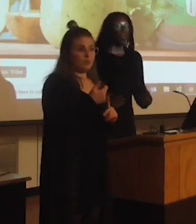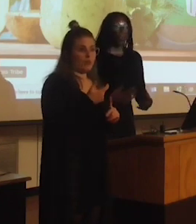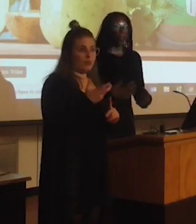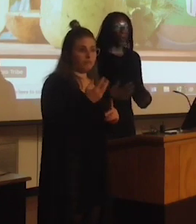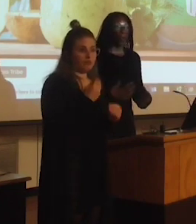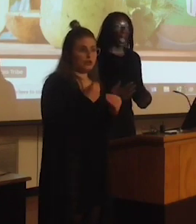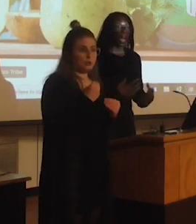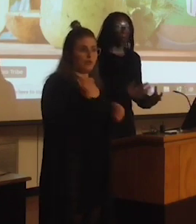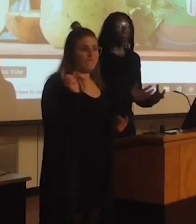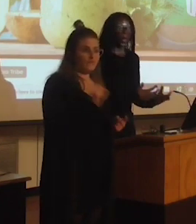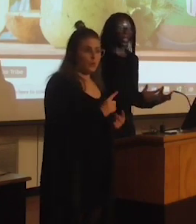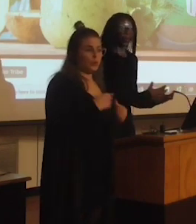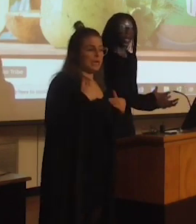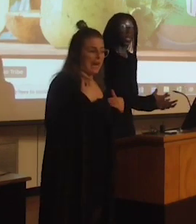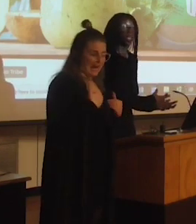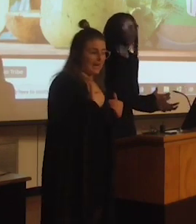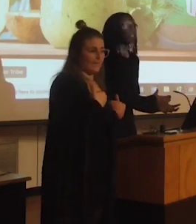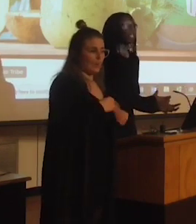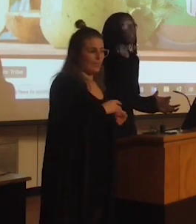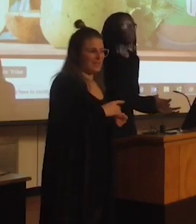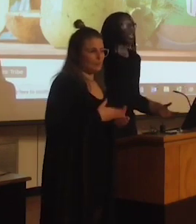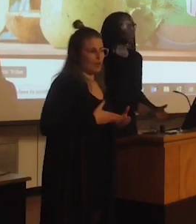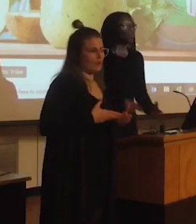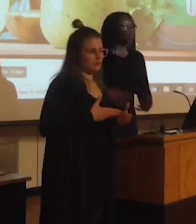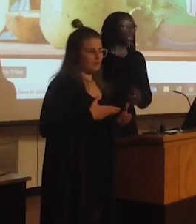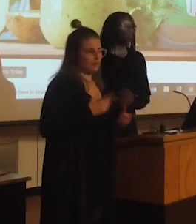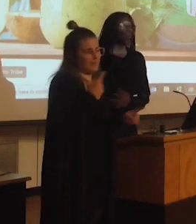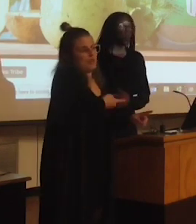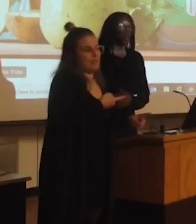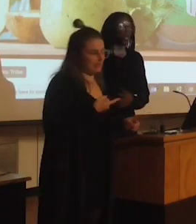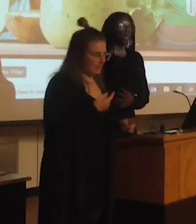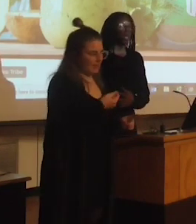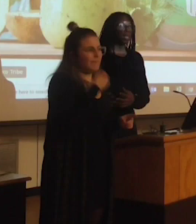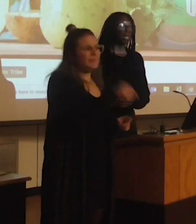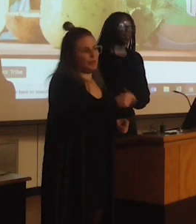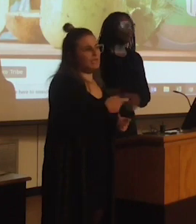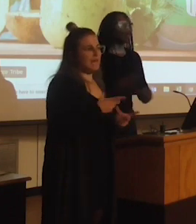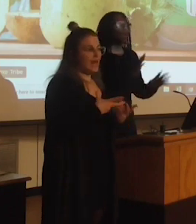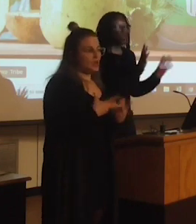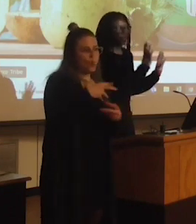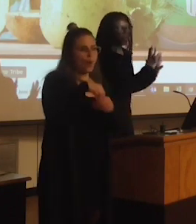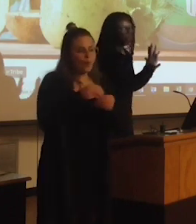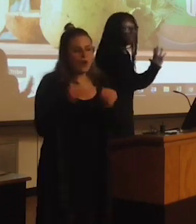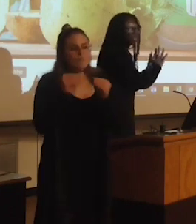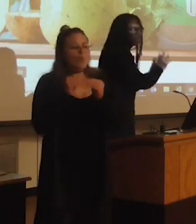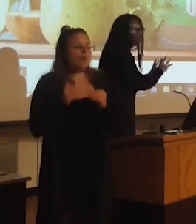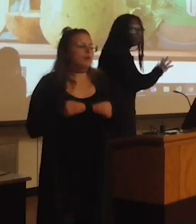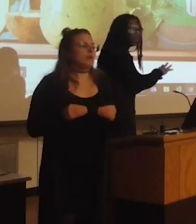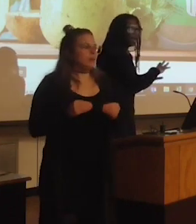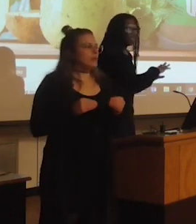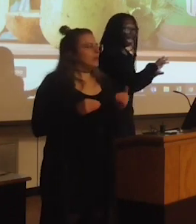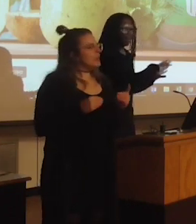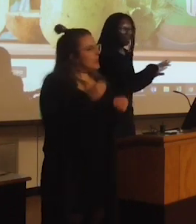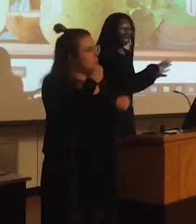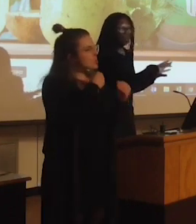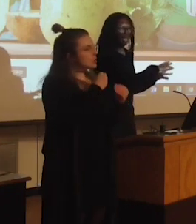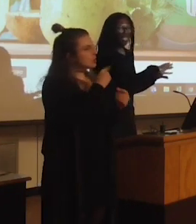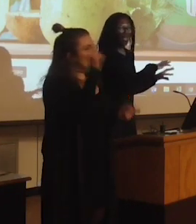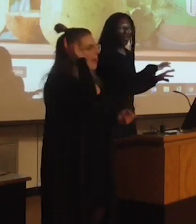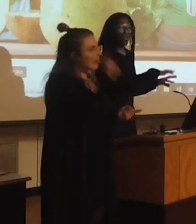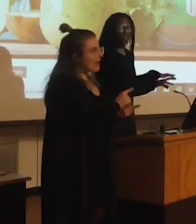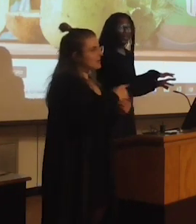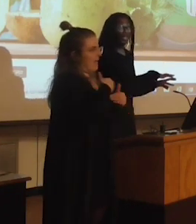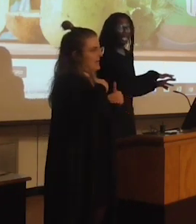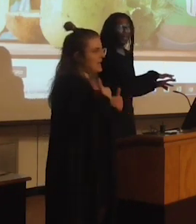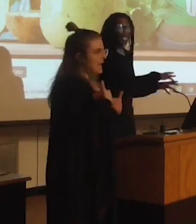consume fewer animal-based products altogether and incorporate more, like, you know, more, they're going to consume fewer of the animal-based